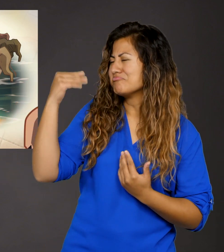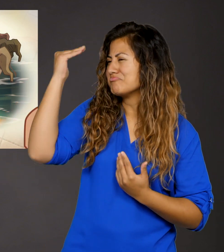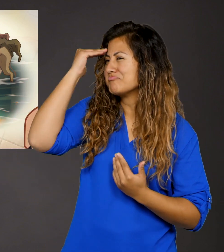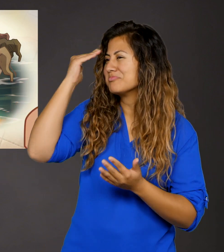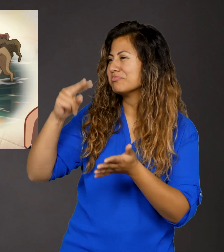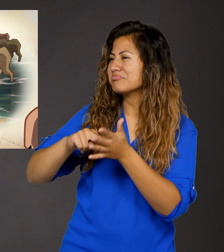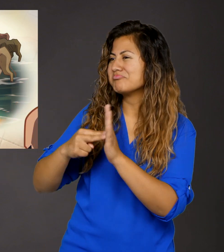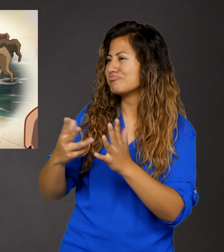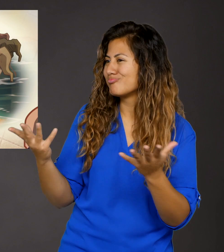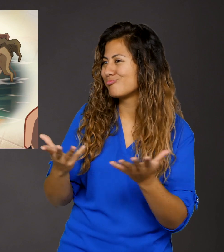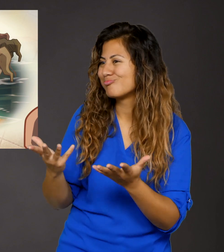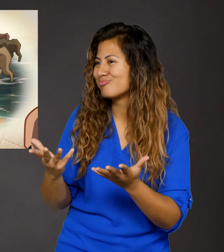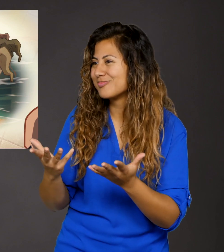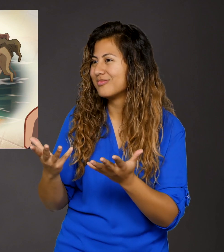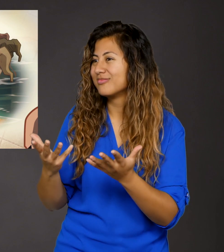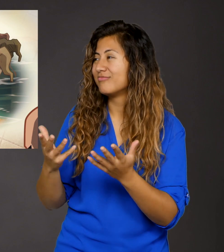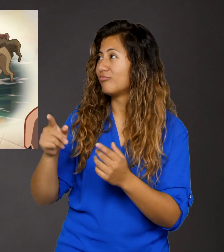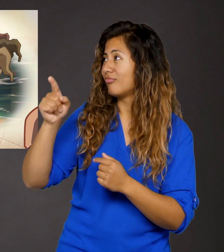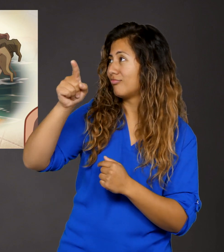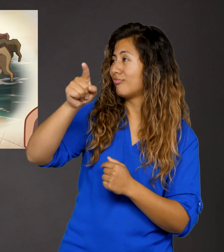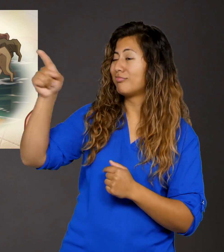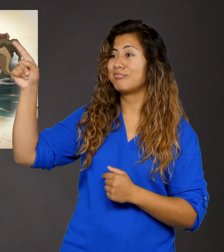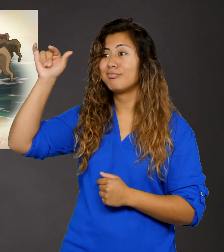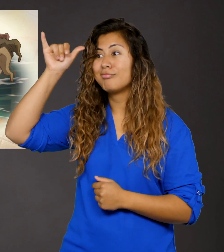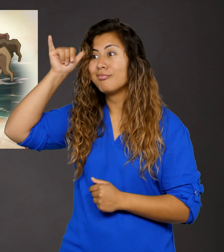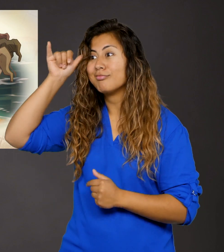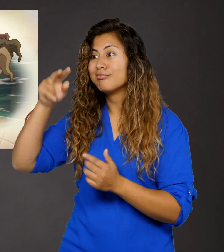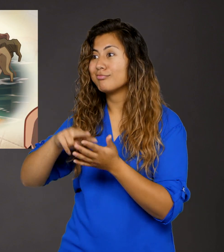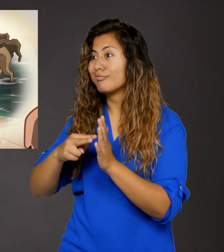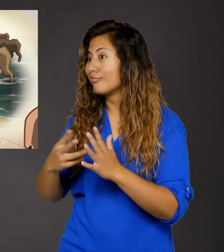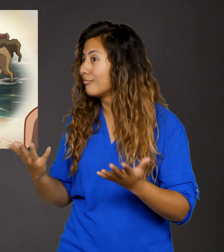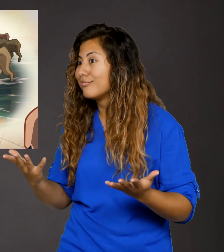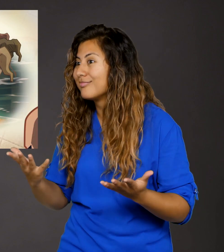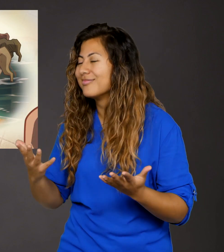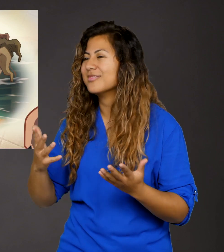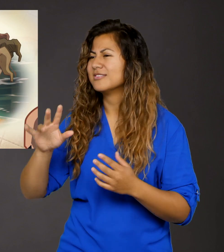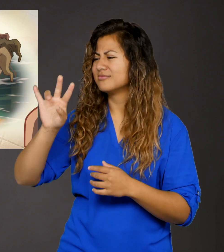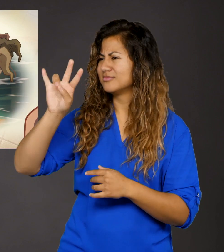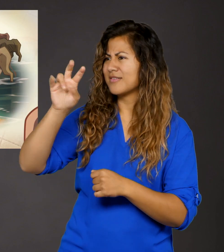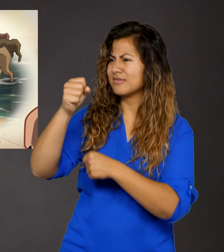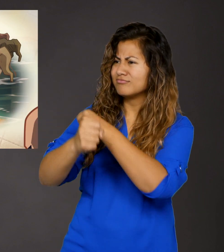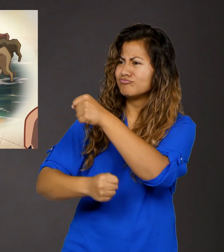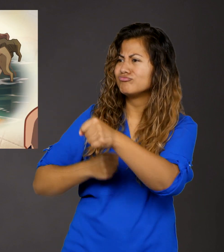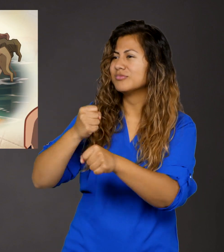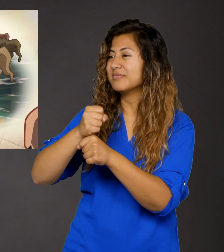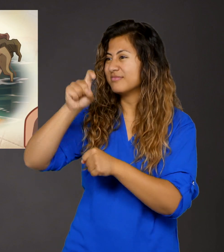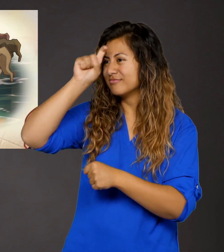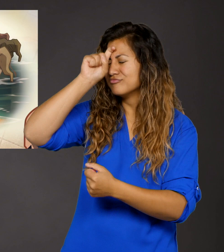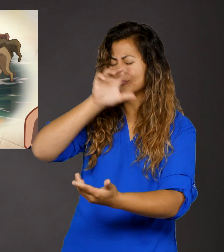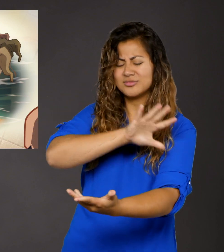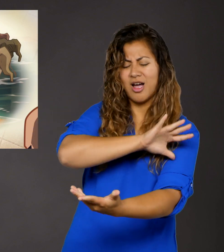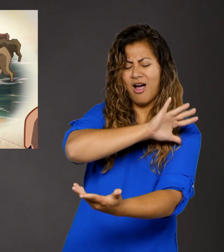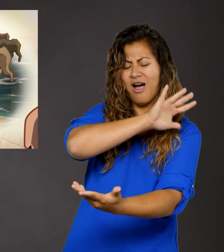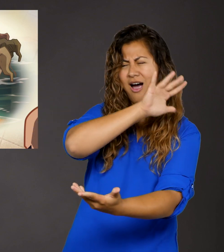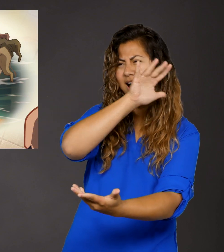Joseph said the dreams meant that Egypt would have 7 years with lots of food, followed by 7 years of famine with very little